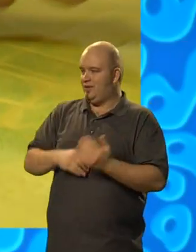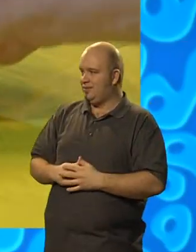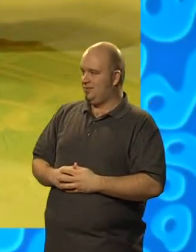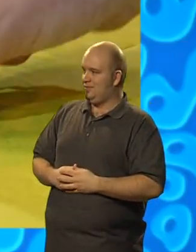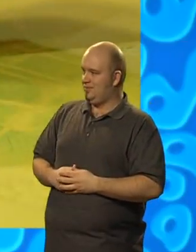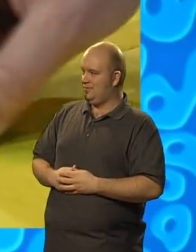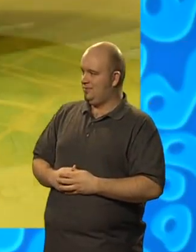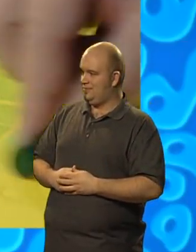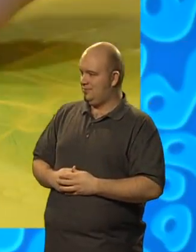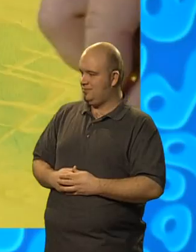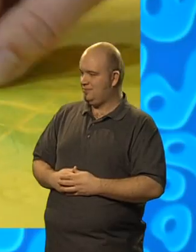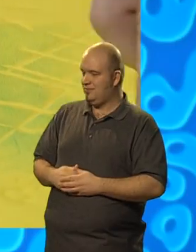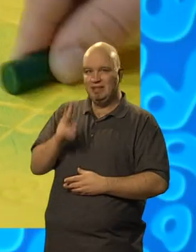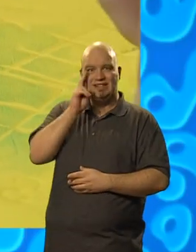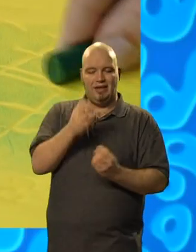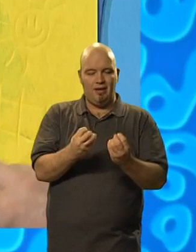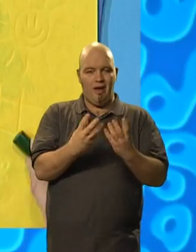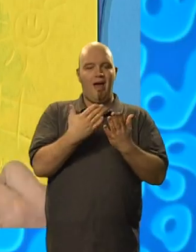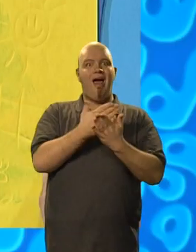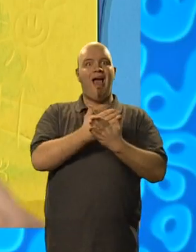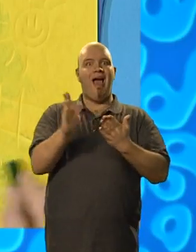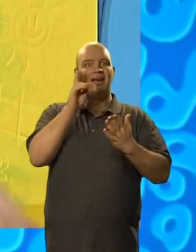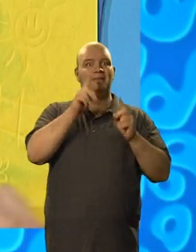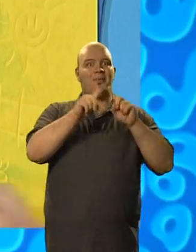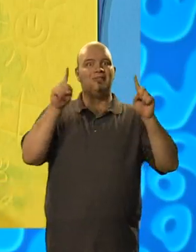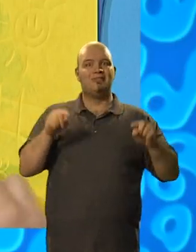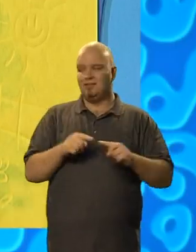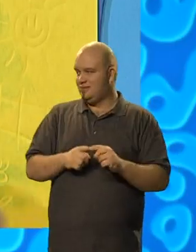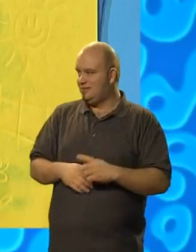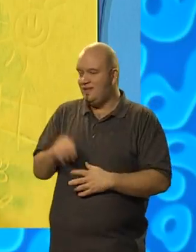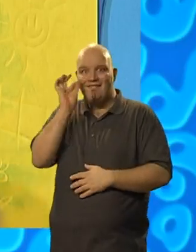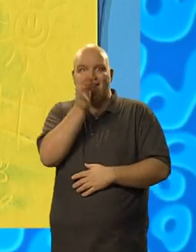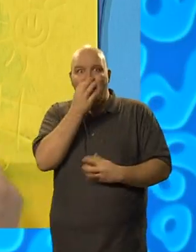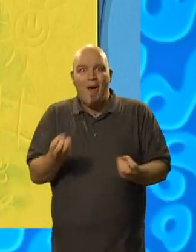you can see it even better. There's the flowers,